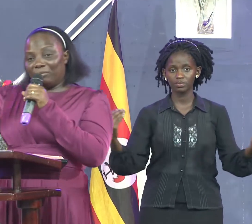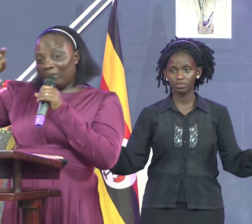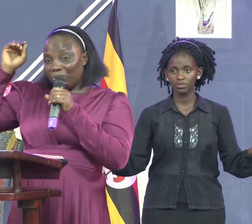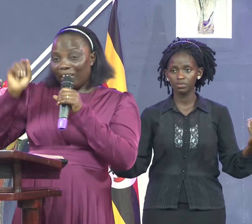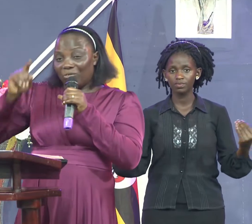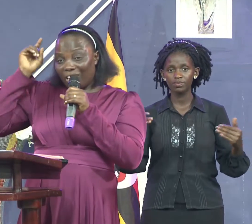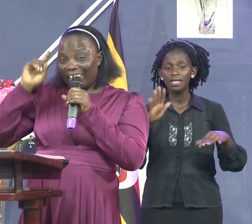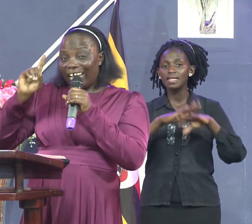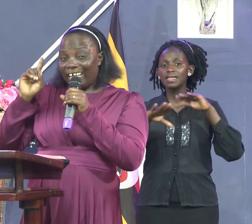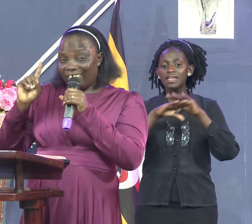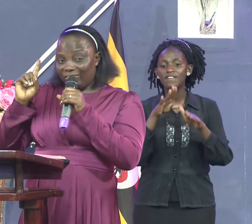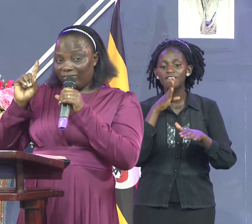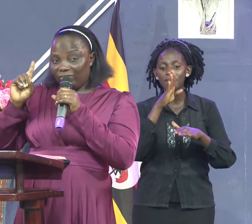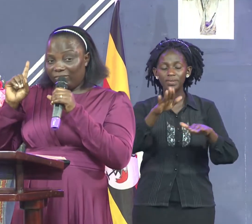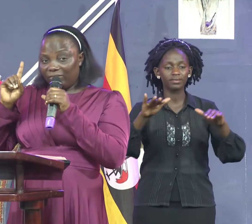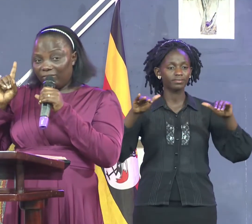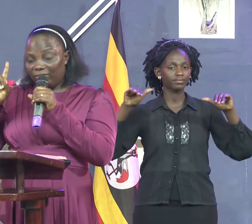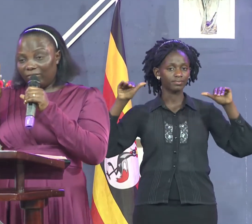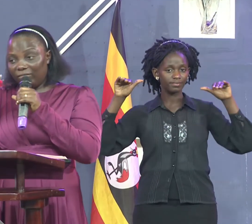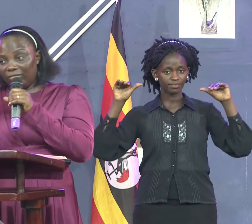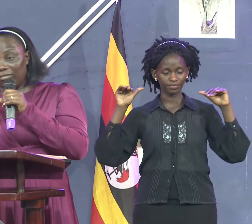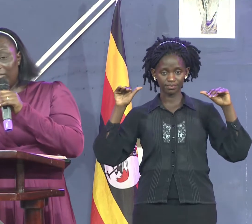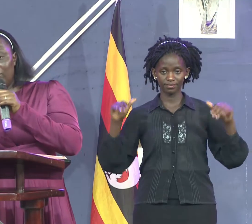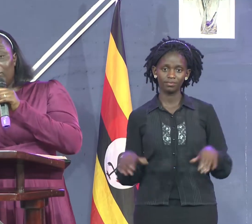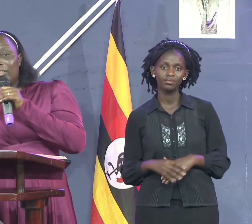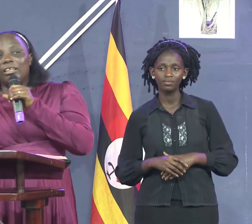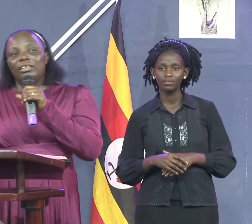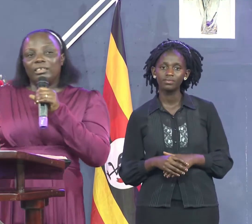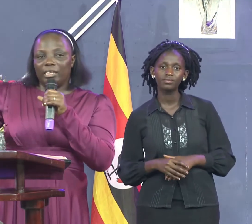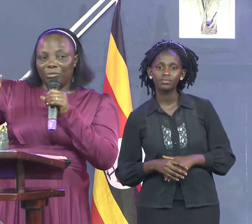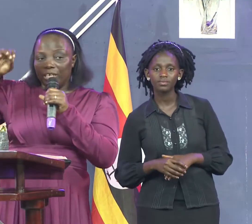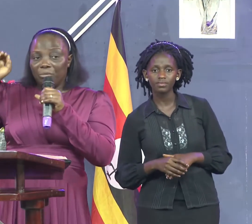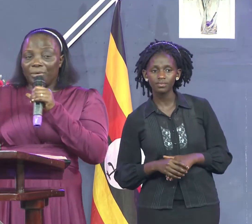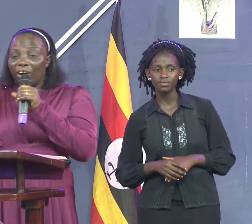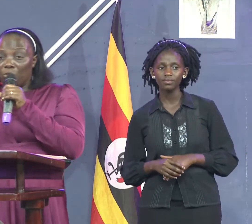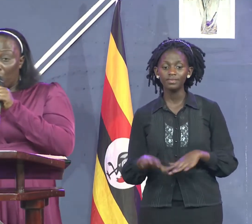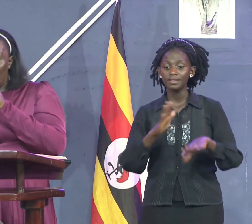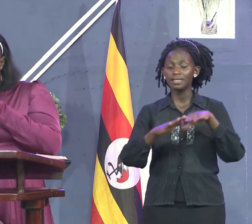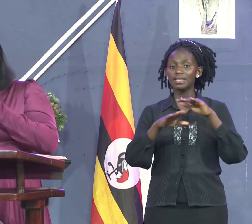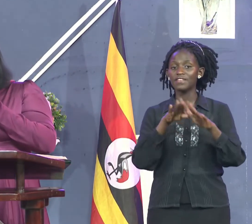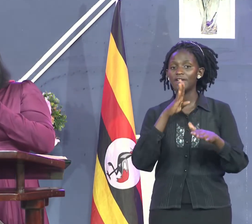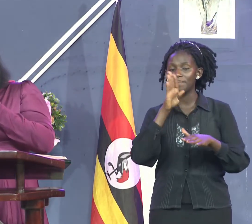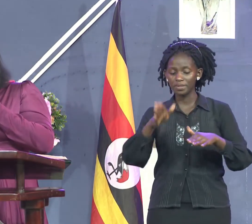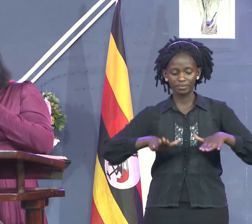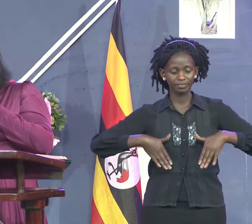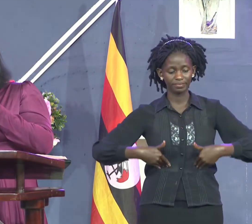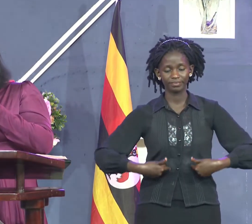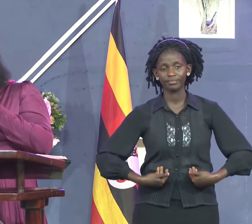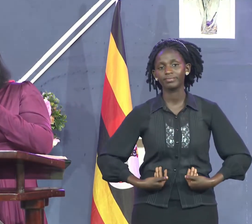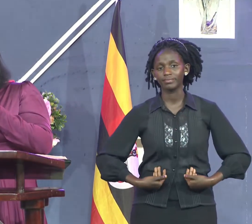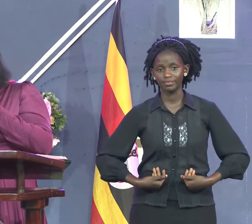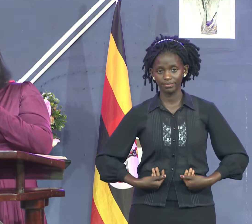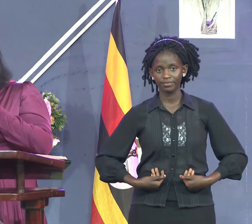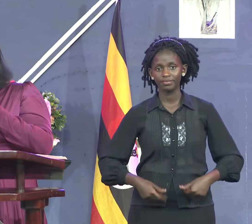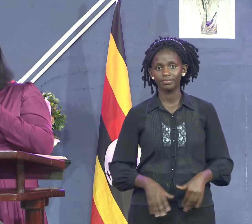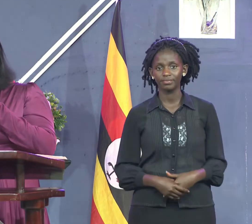your children, temuli mubi akugayala. There is no being idle or lazy. Temuli mubi akukowa. There is no getting